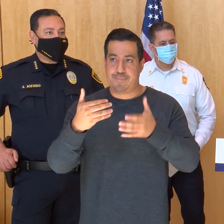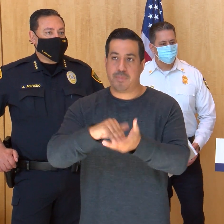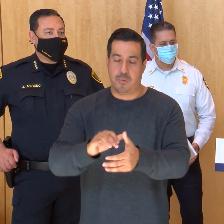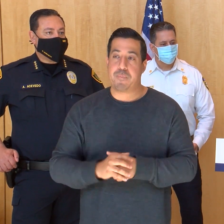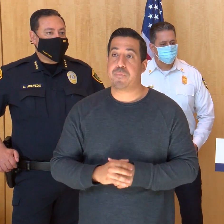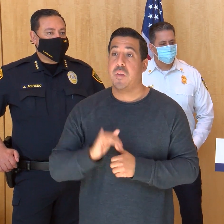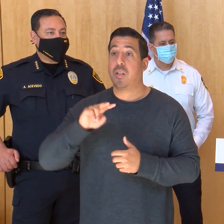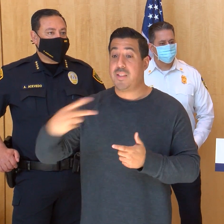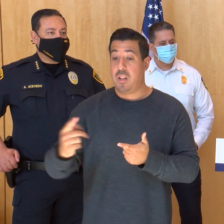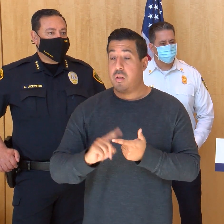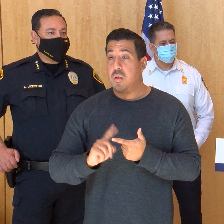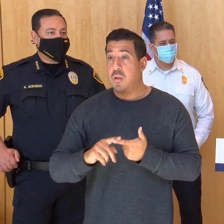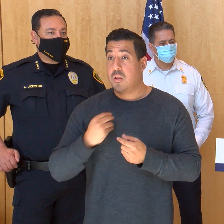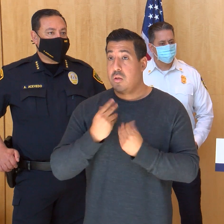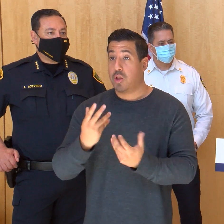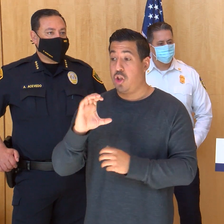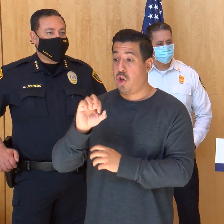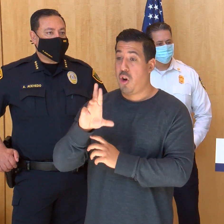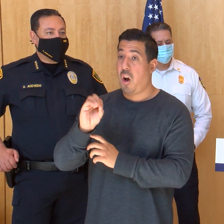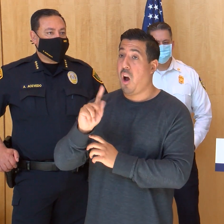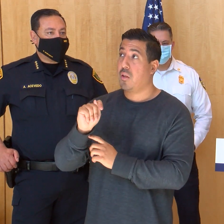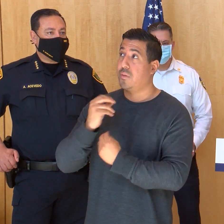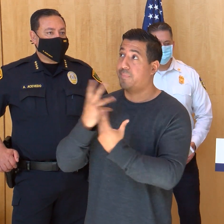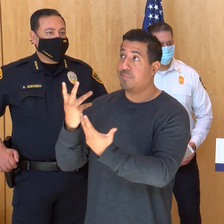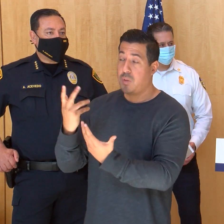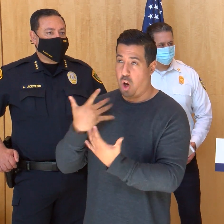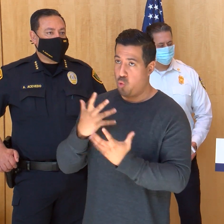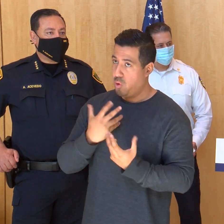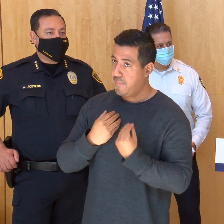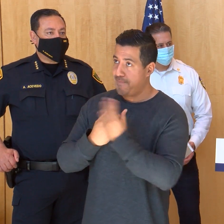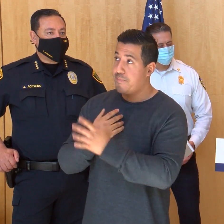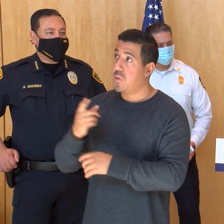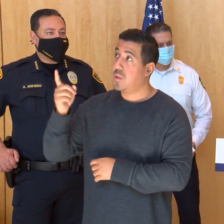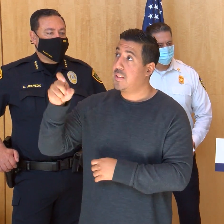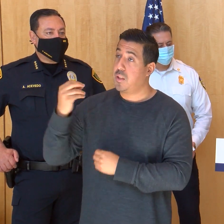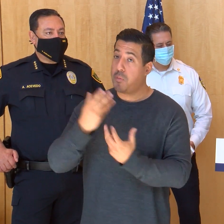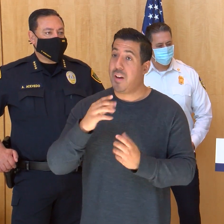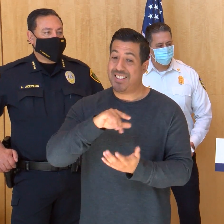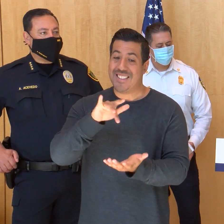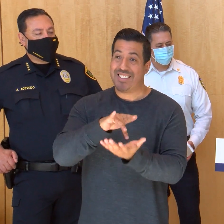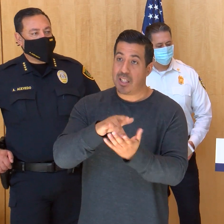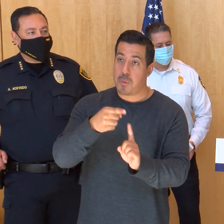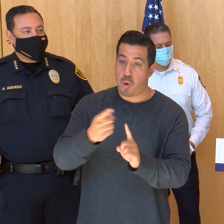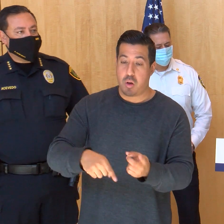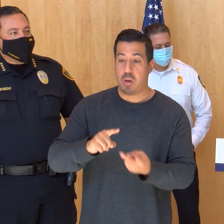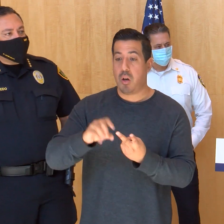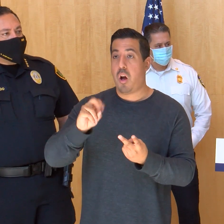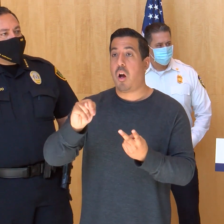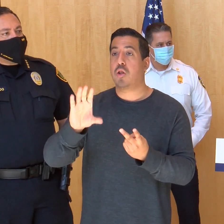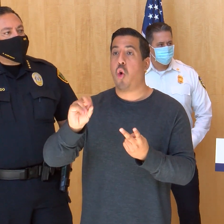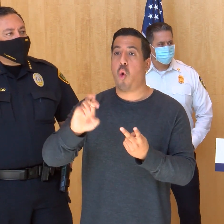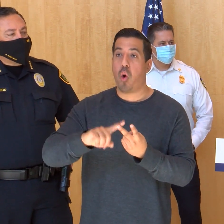Secondly, as I indicated to ERCOT, they must provide Centerpoint, Encore, all